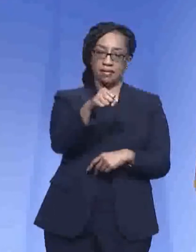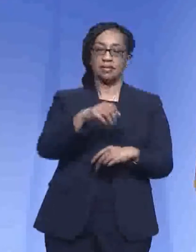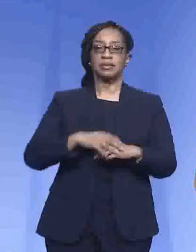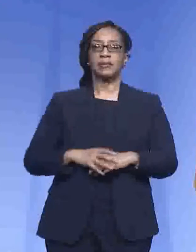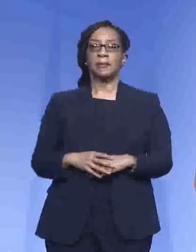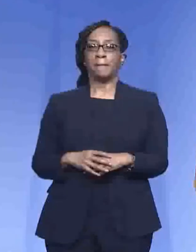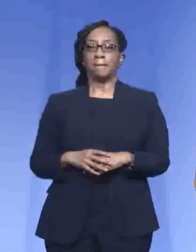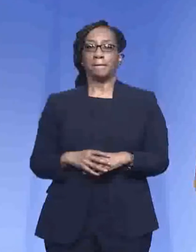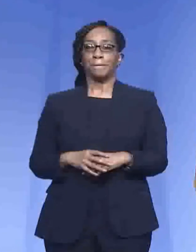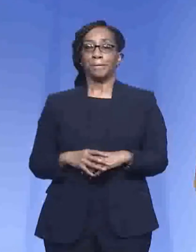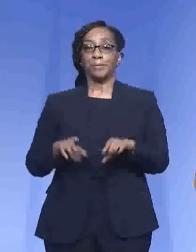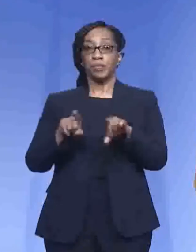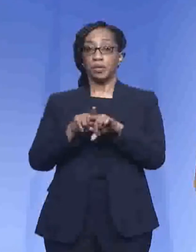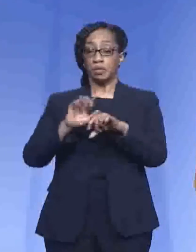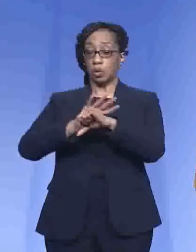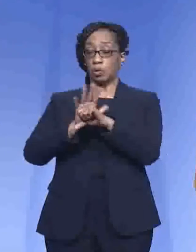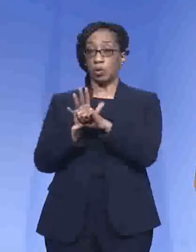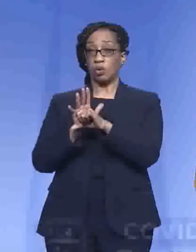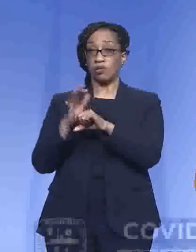that